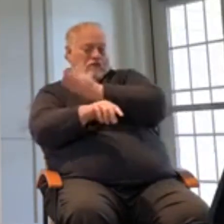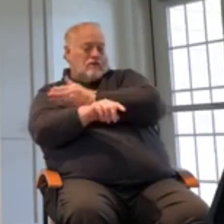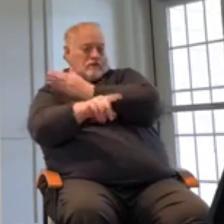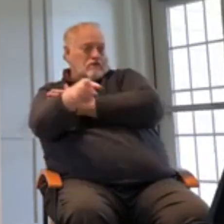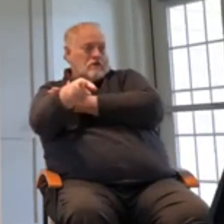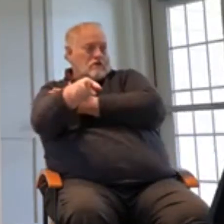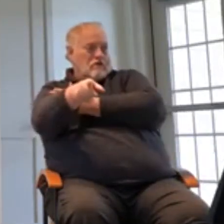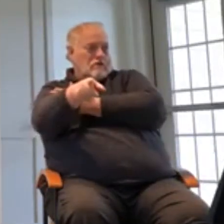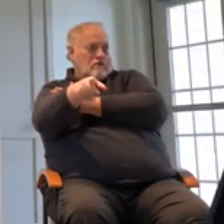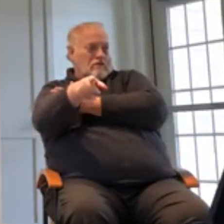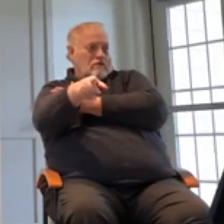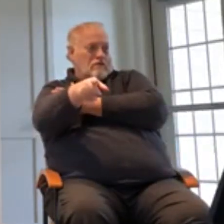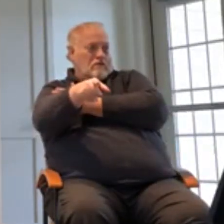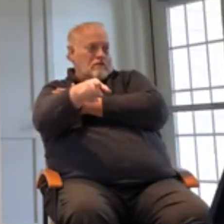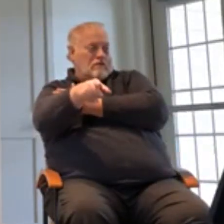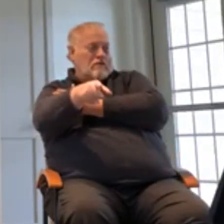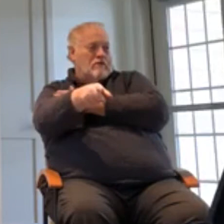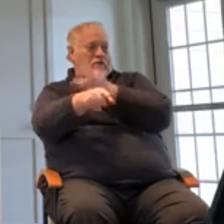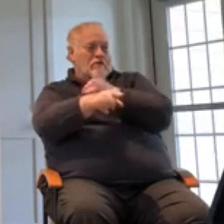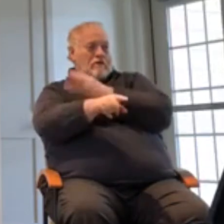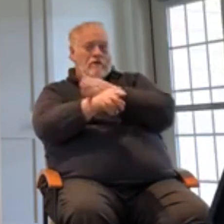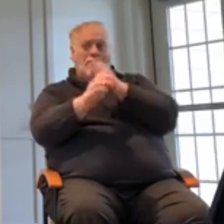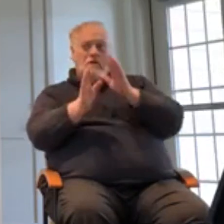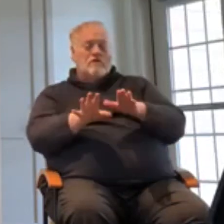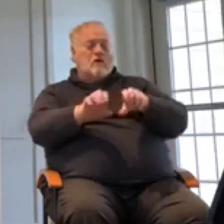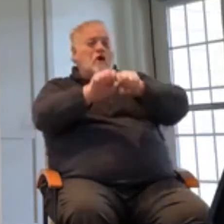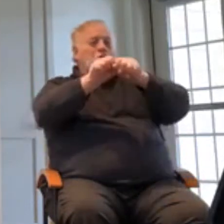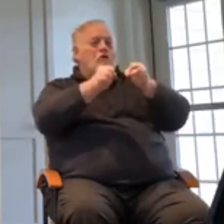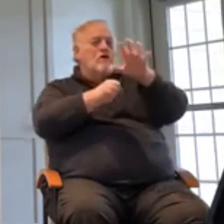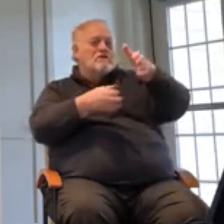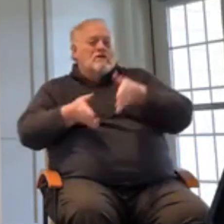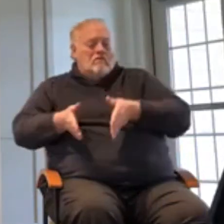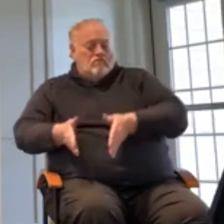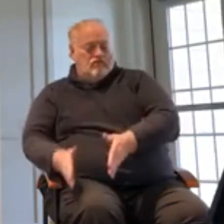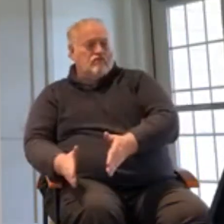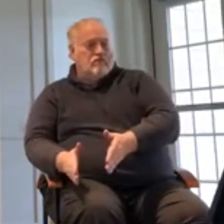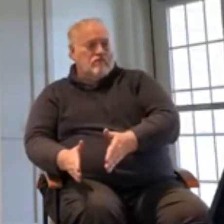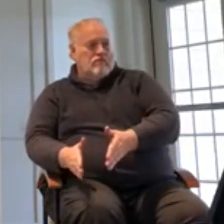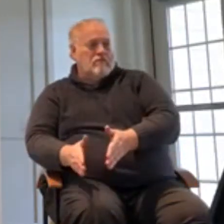He picks them up and carries them back. He breaks their leg,